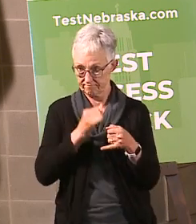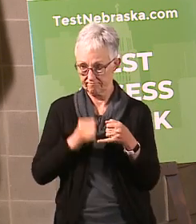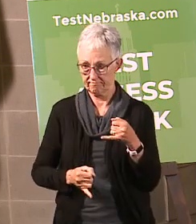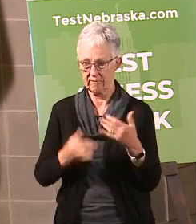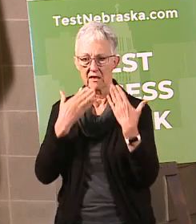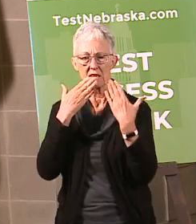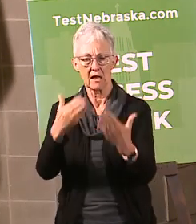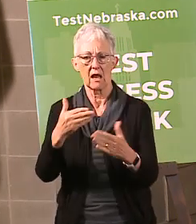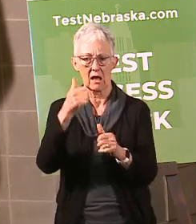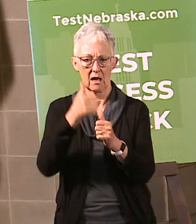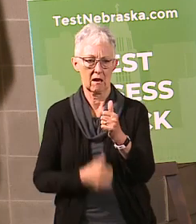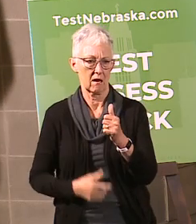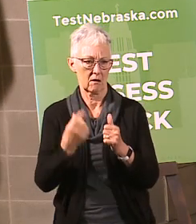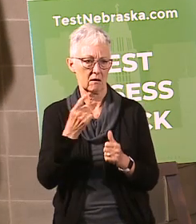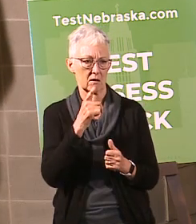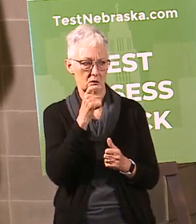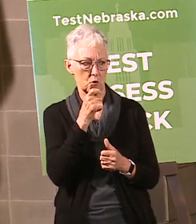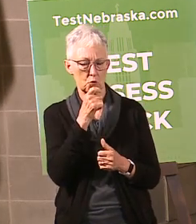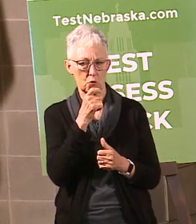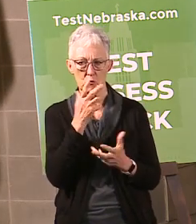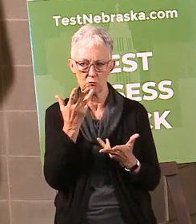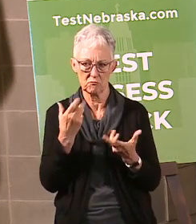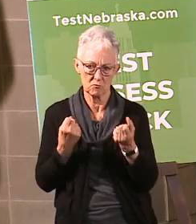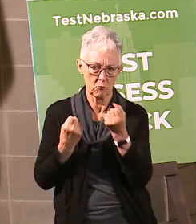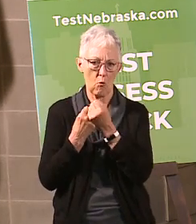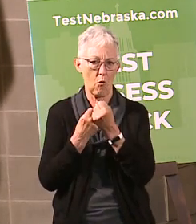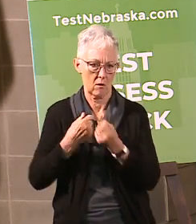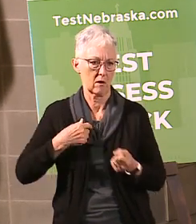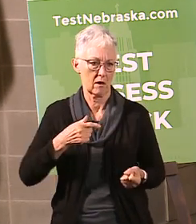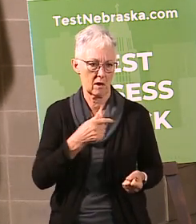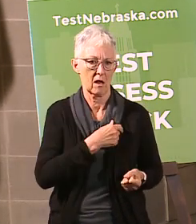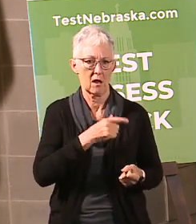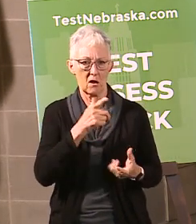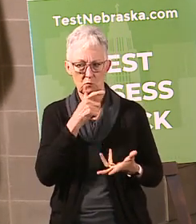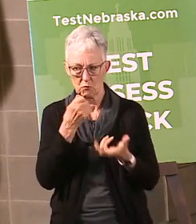to everyone who has stepped up, and I think that's every Nebraskan.